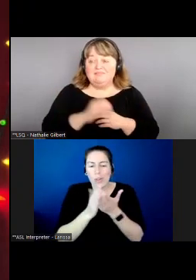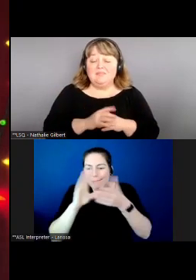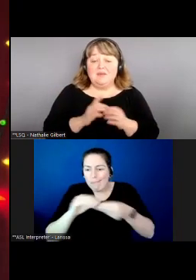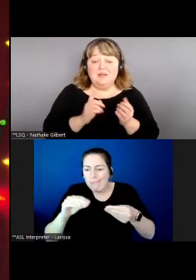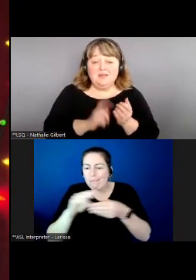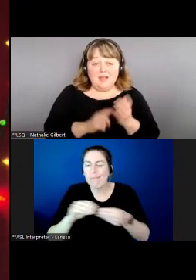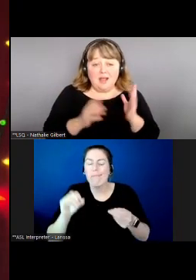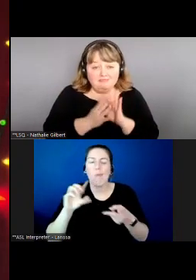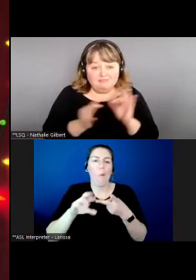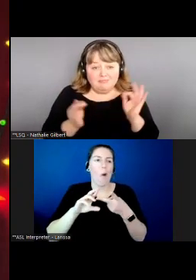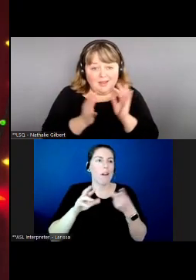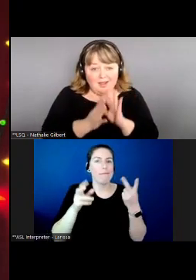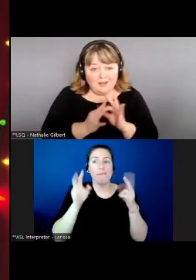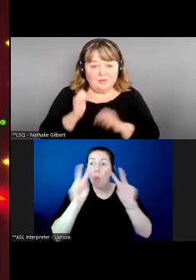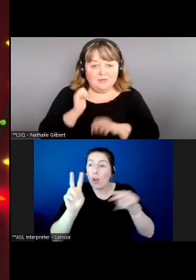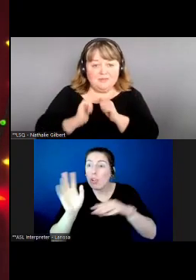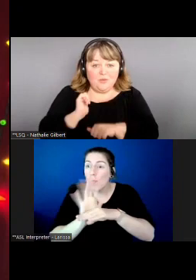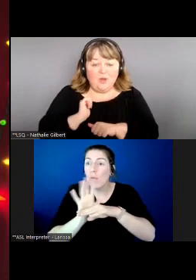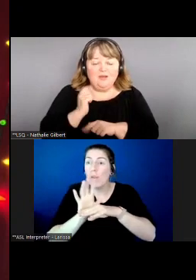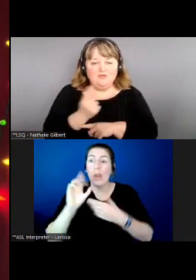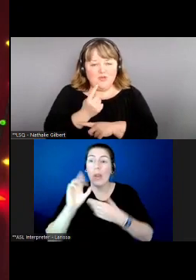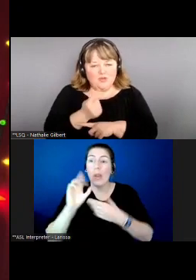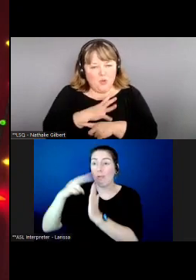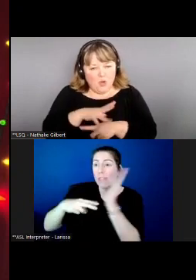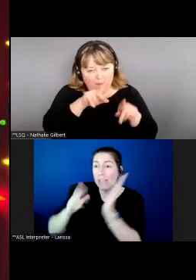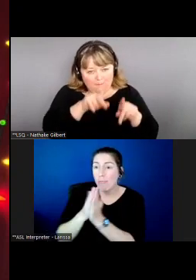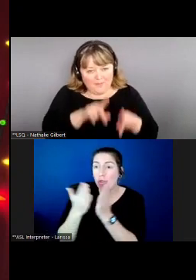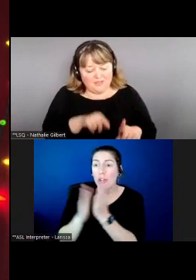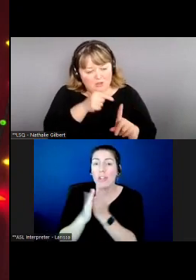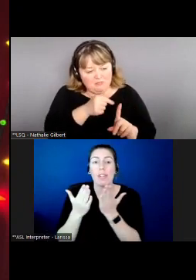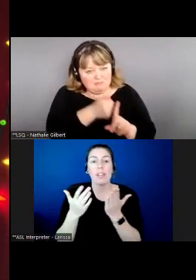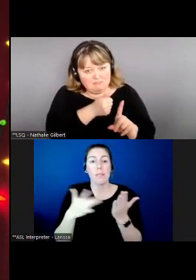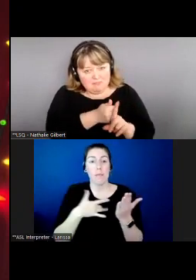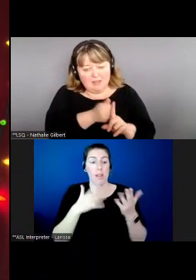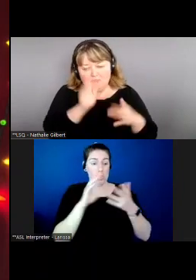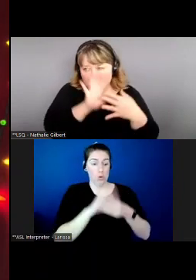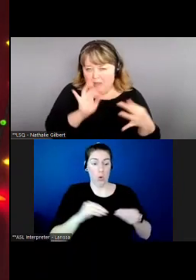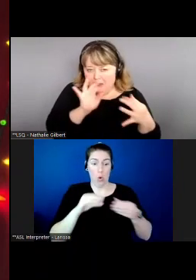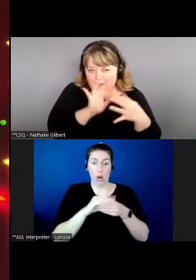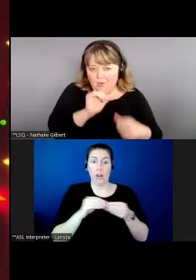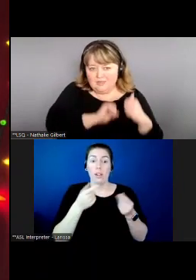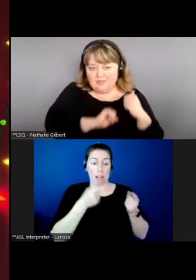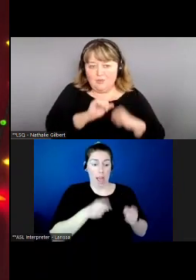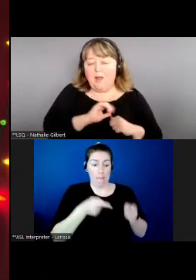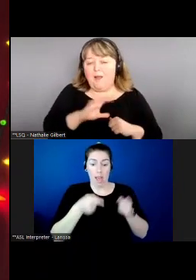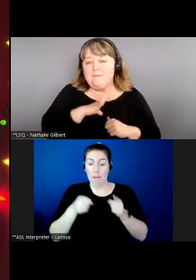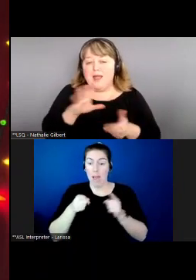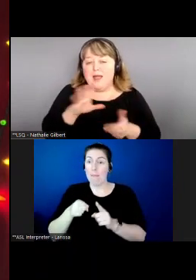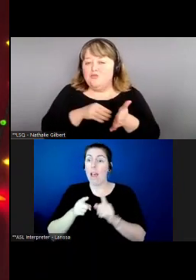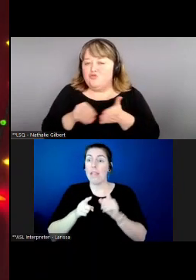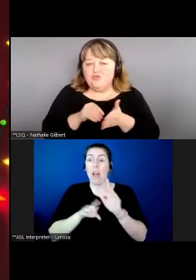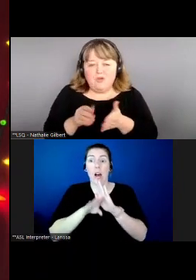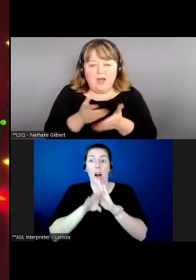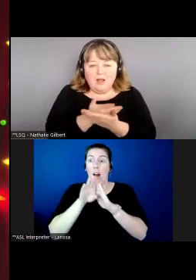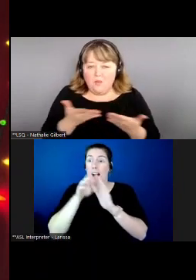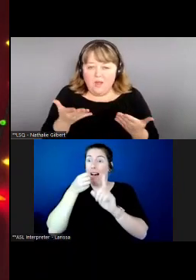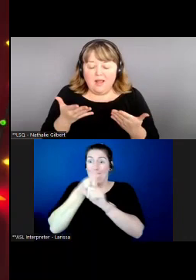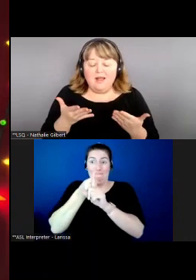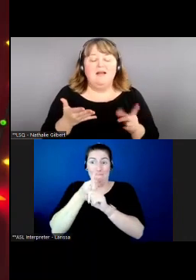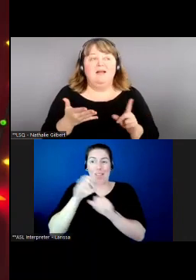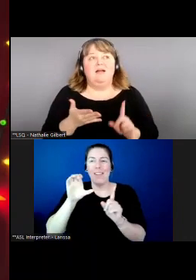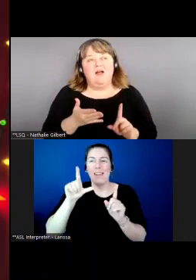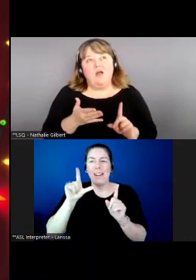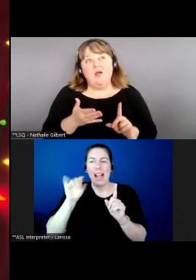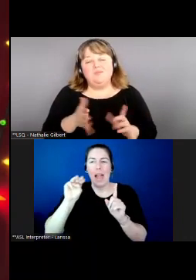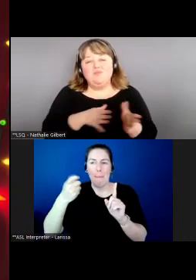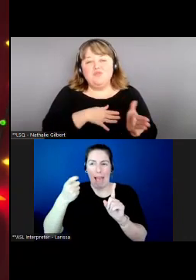you're watching a movie, lots of times it kind of leads up to a big climax, they call it, where something is happening and